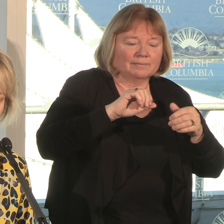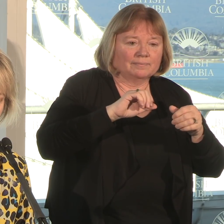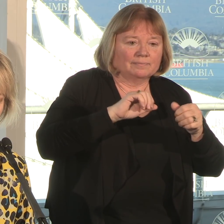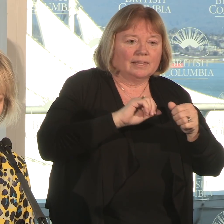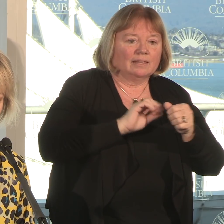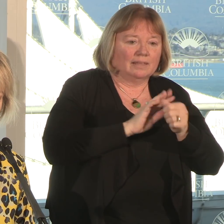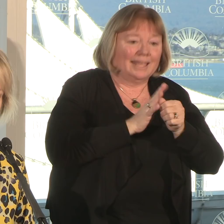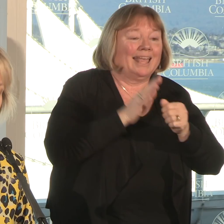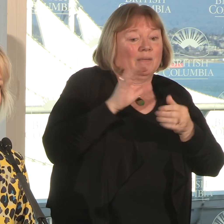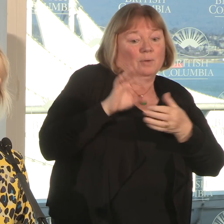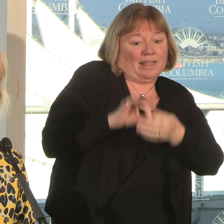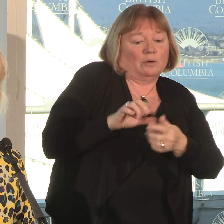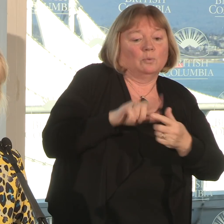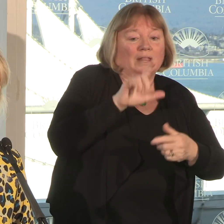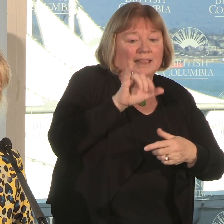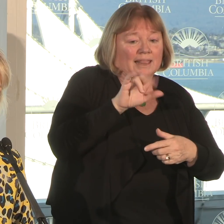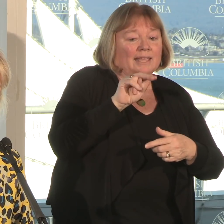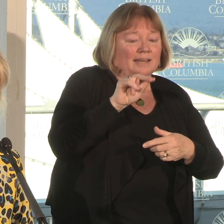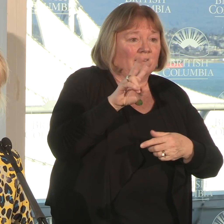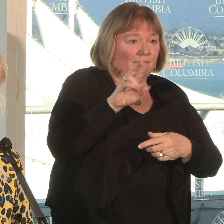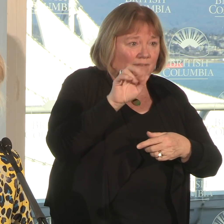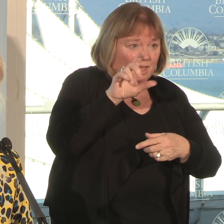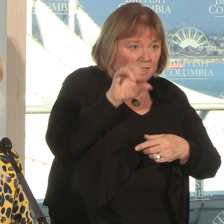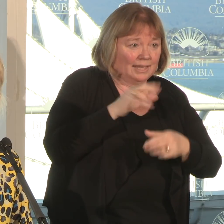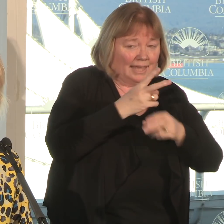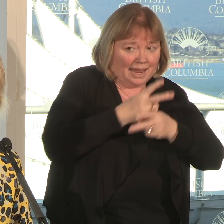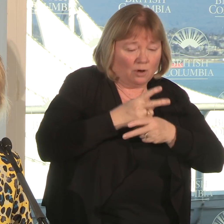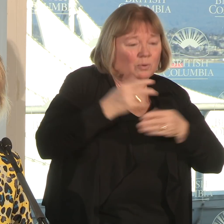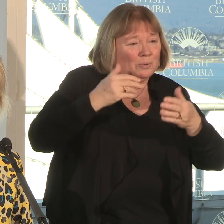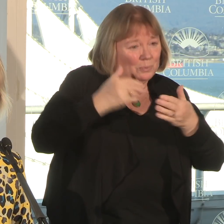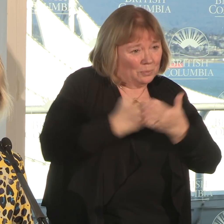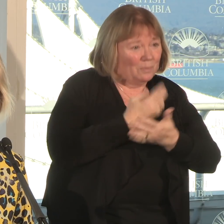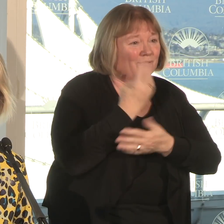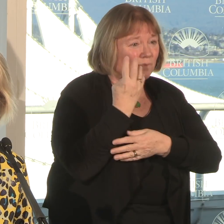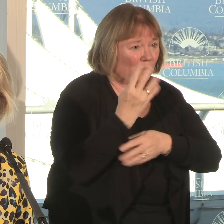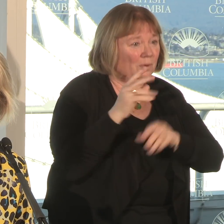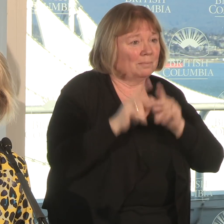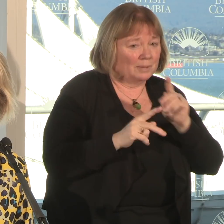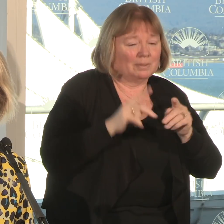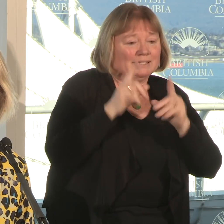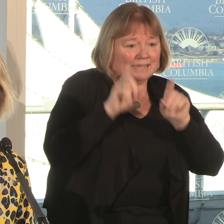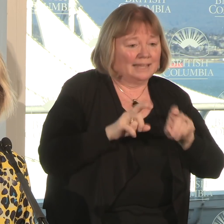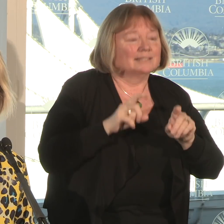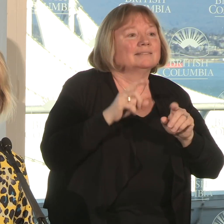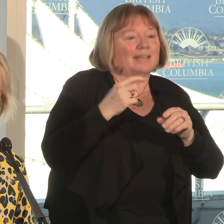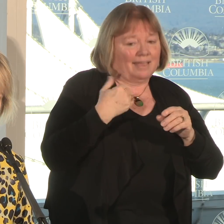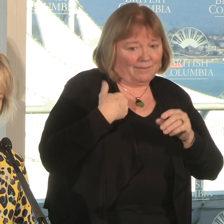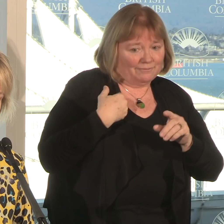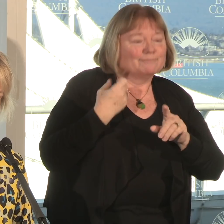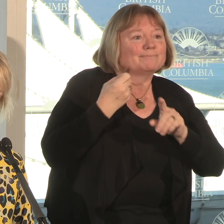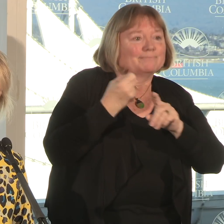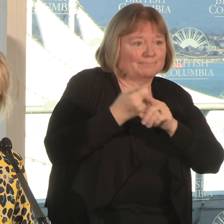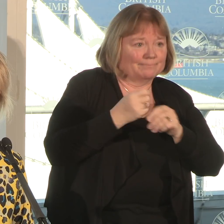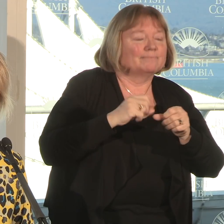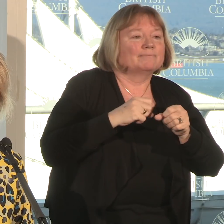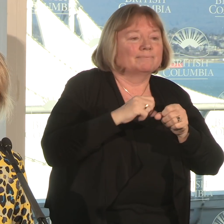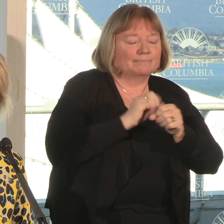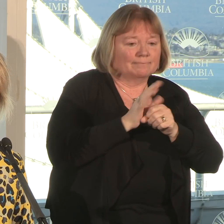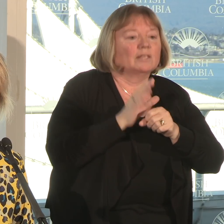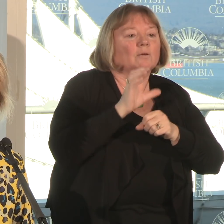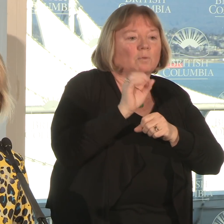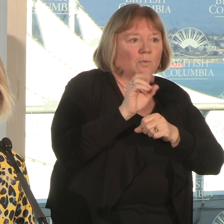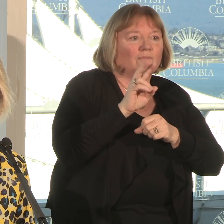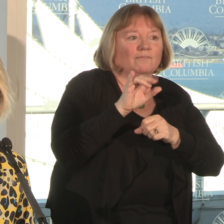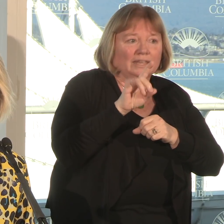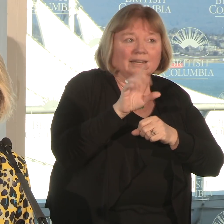Care Centre. We now have 4 residents who have tested positive and 12 staff who have been positive for